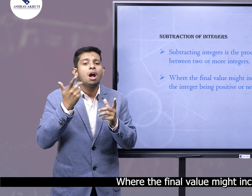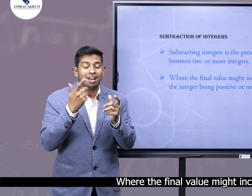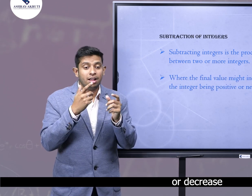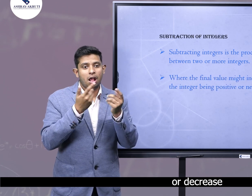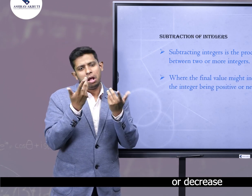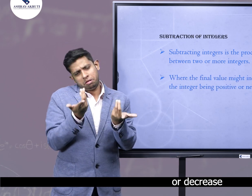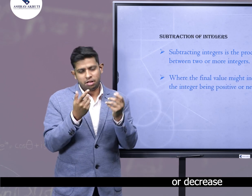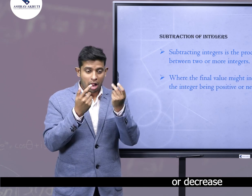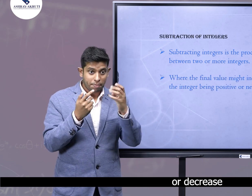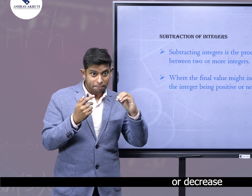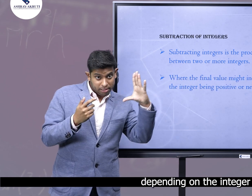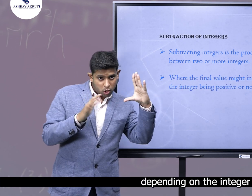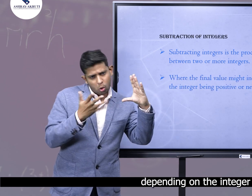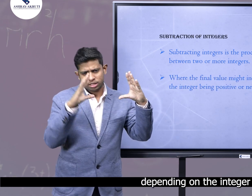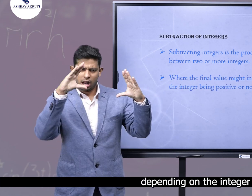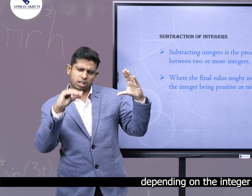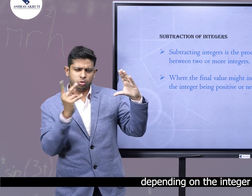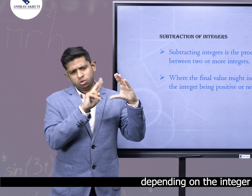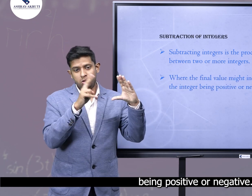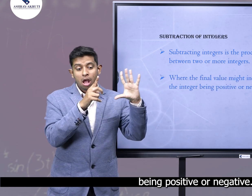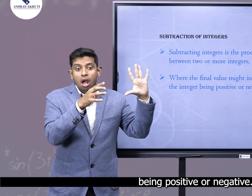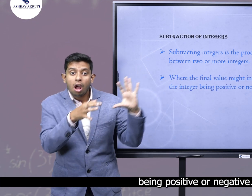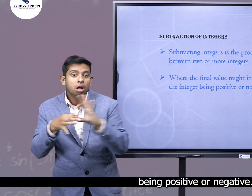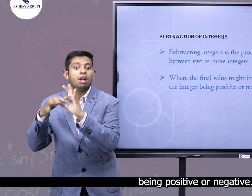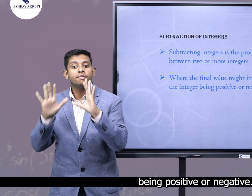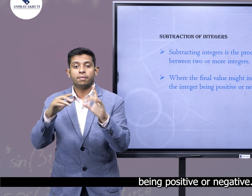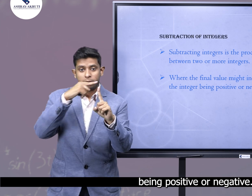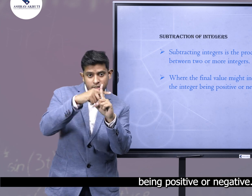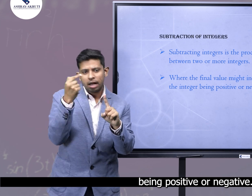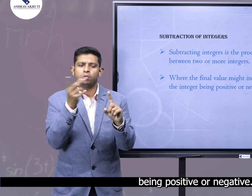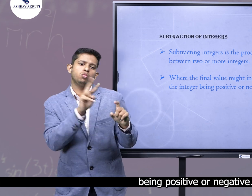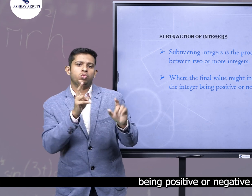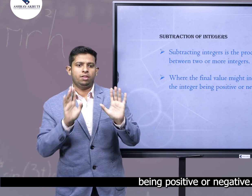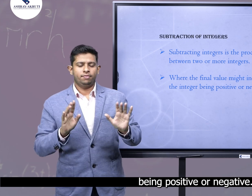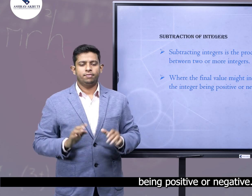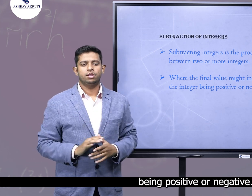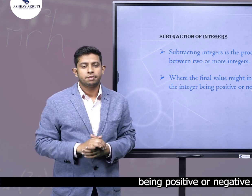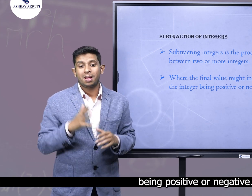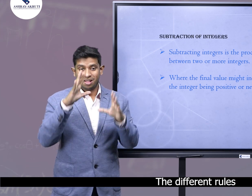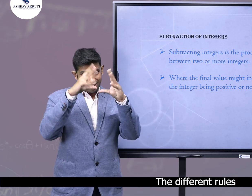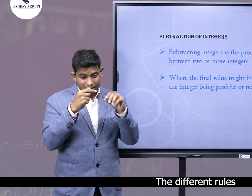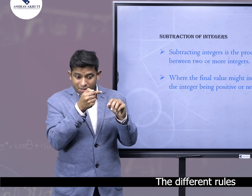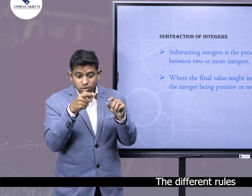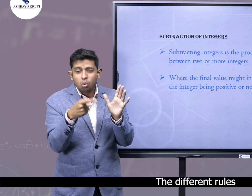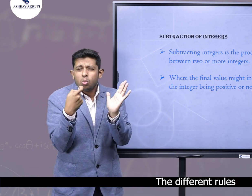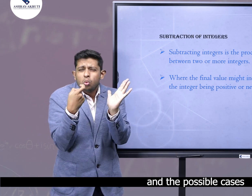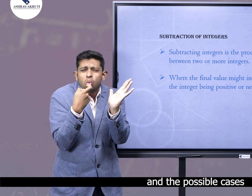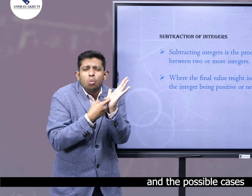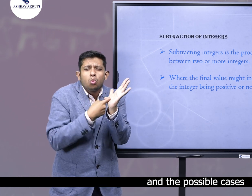increase or decrease depending on the integer being positive or negative. The different rules and the